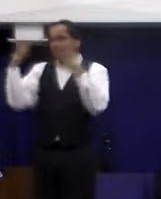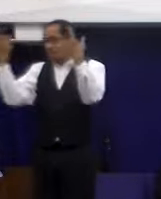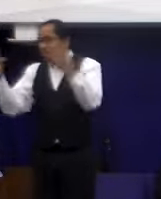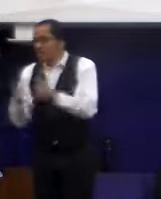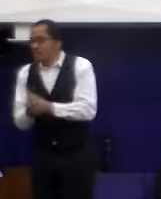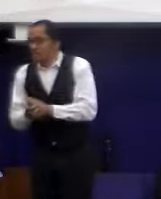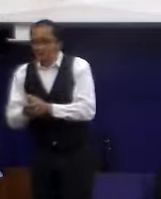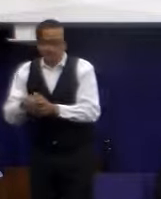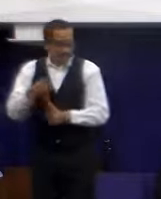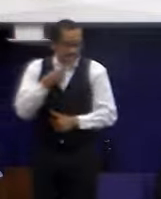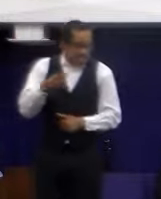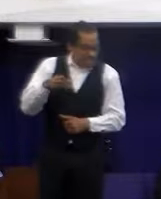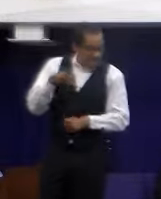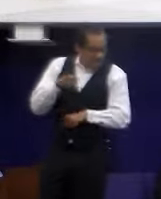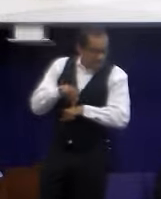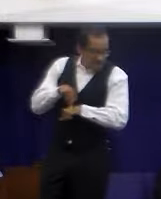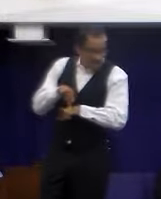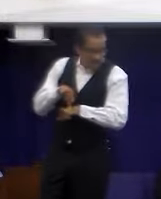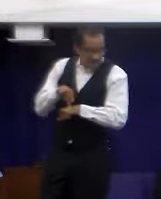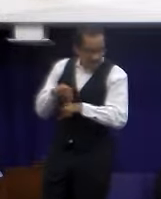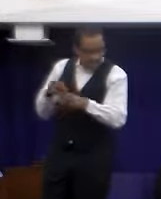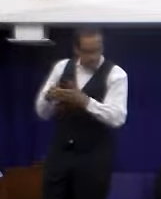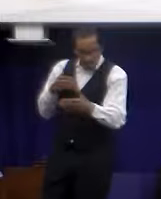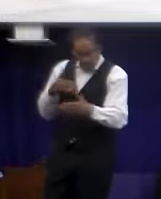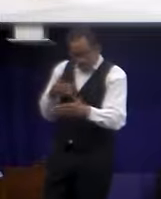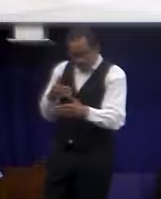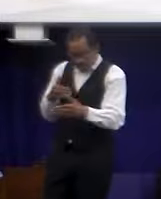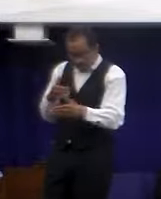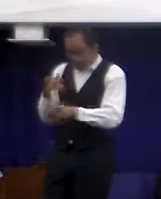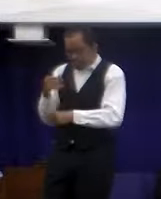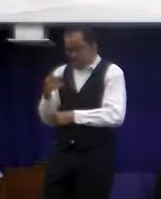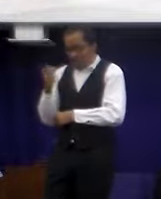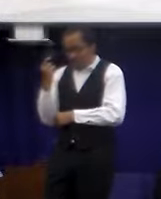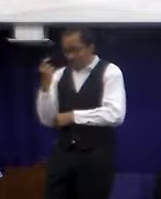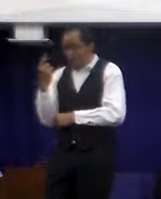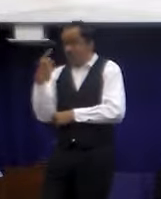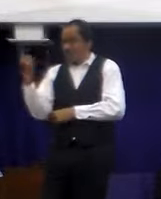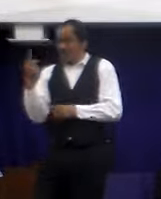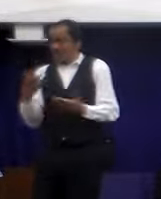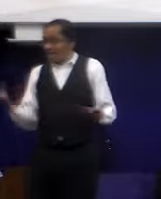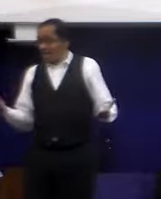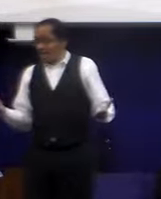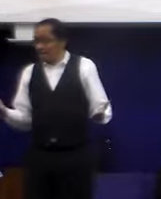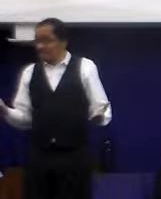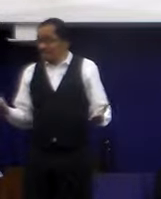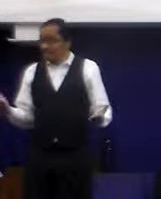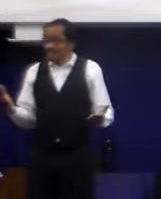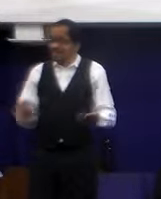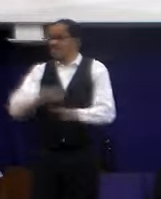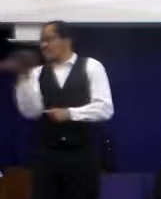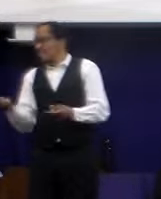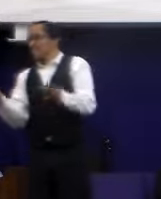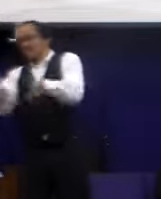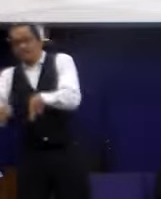that the problem of life can sometimes come upon us that before we can get one thing straightened out, it bombards with another.